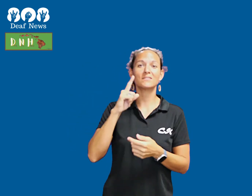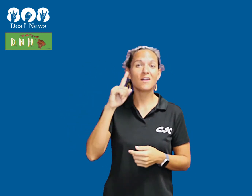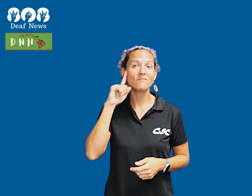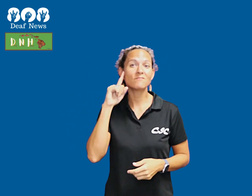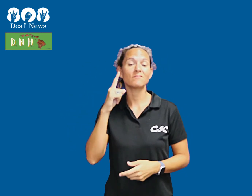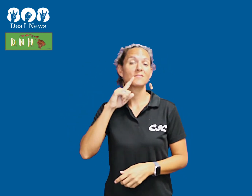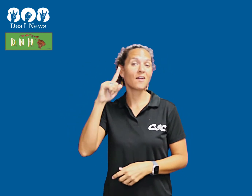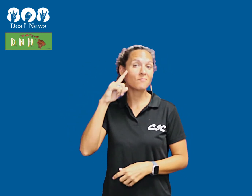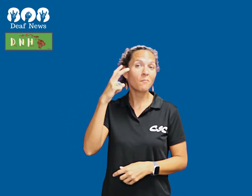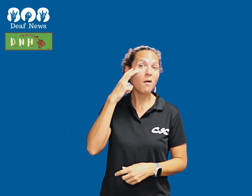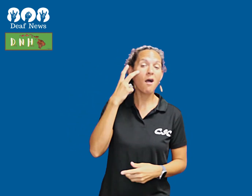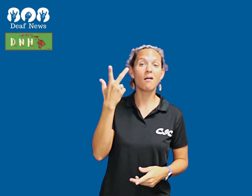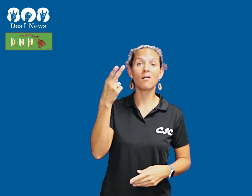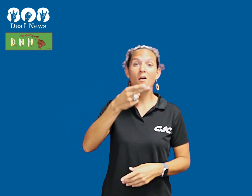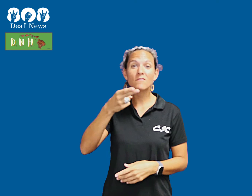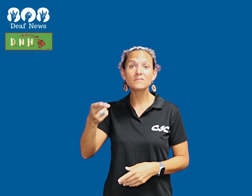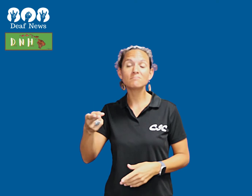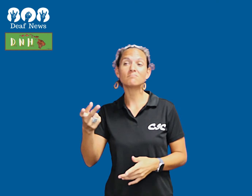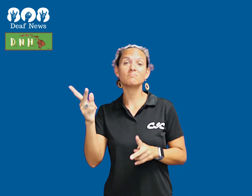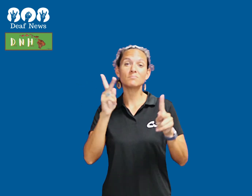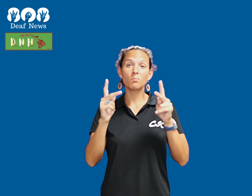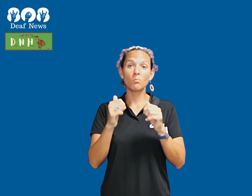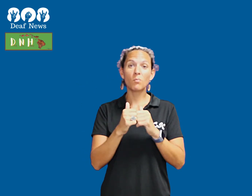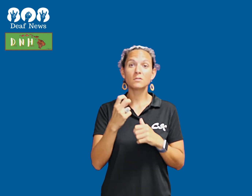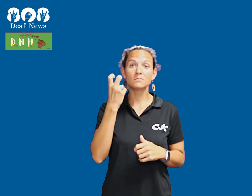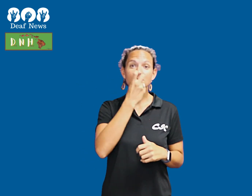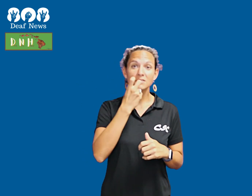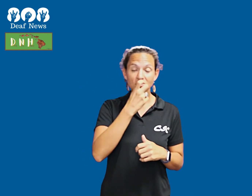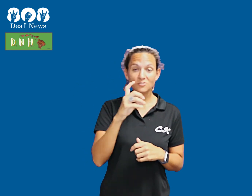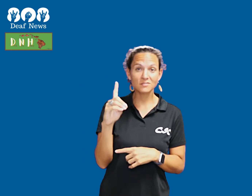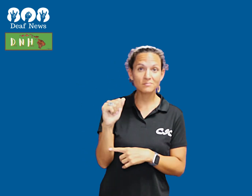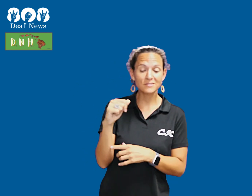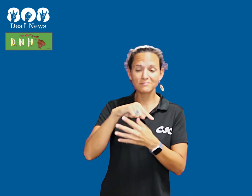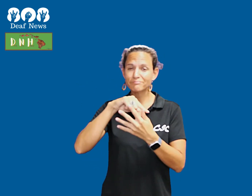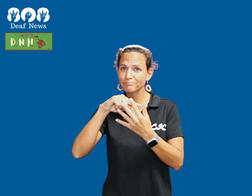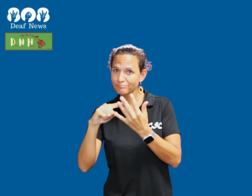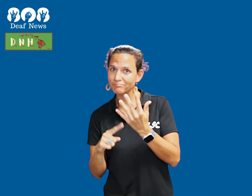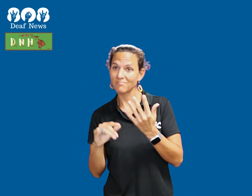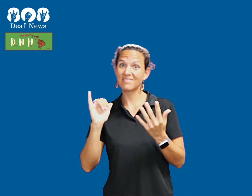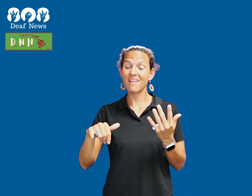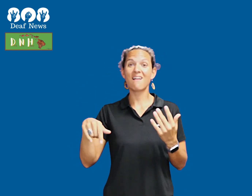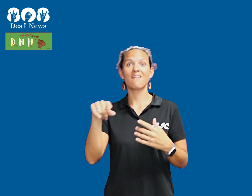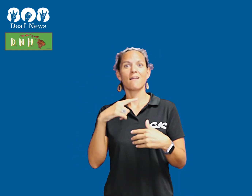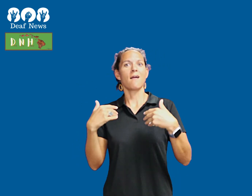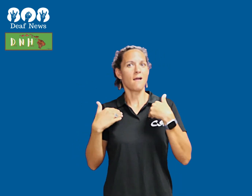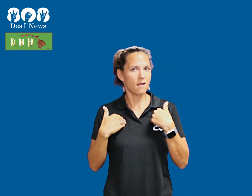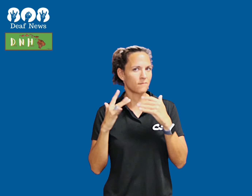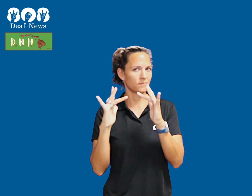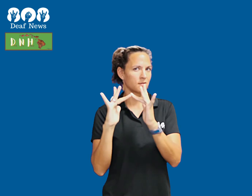deaf, deafblind, hard of hearing, and people with speech disabilities, etc.